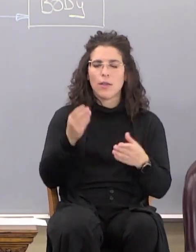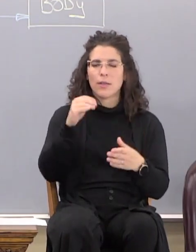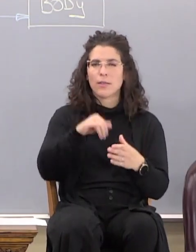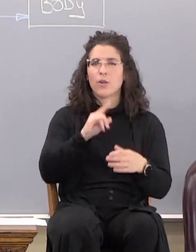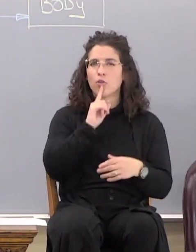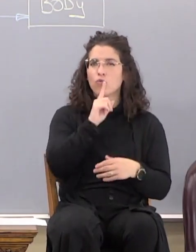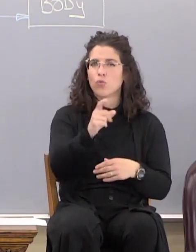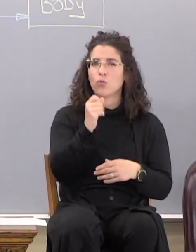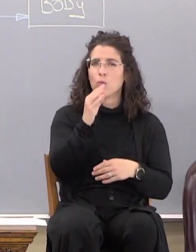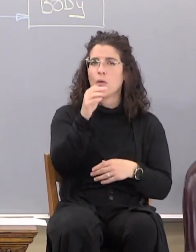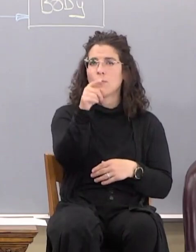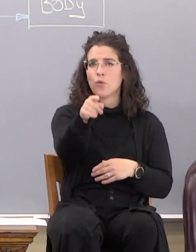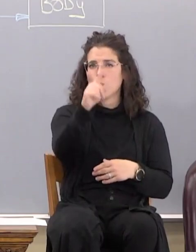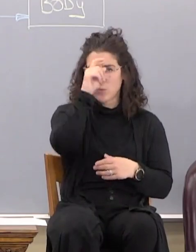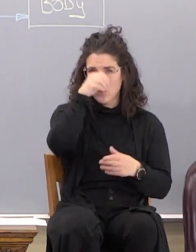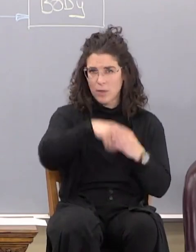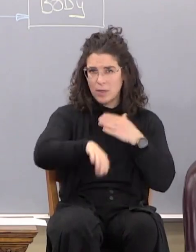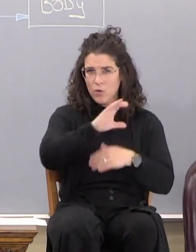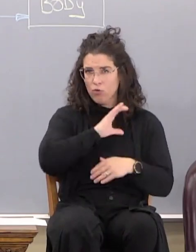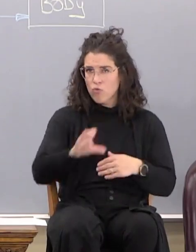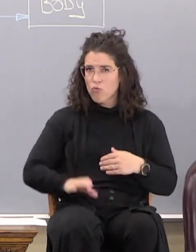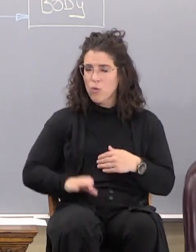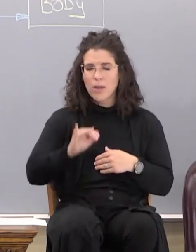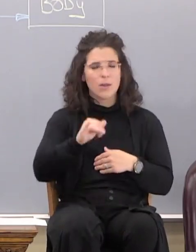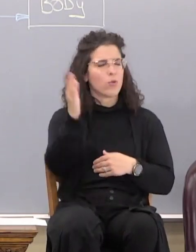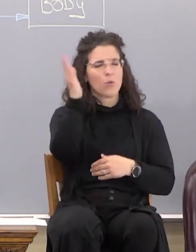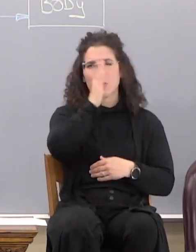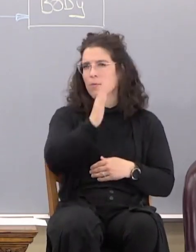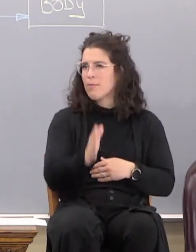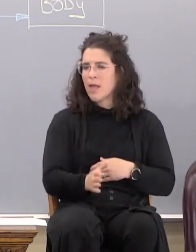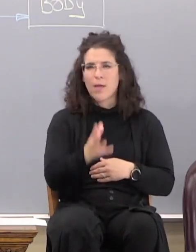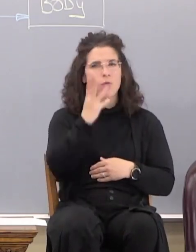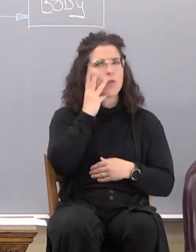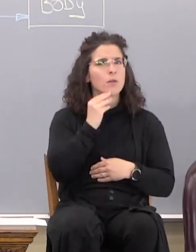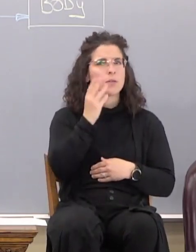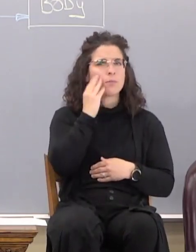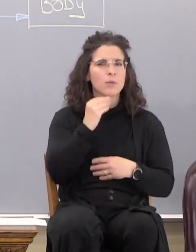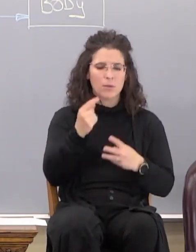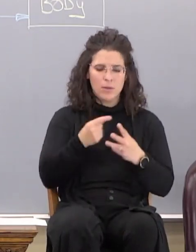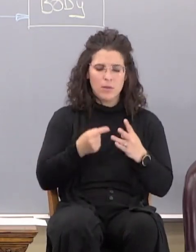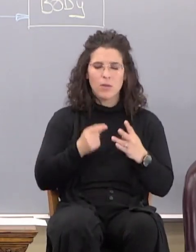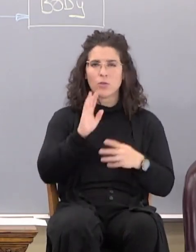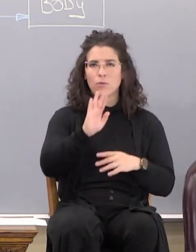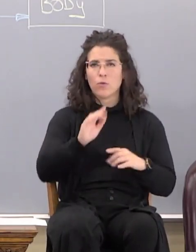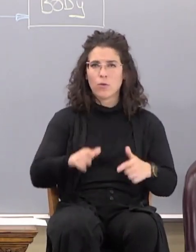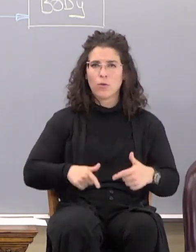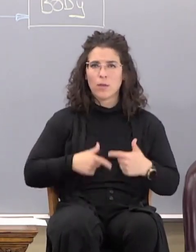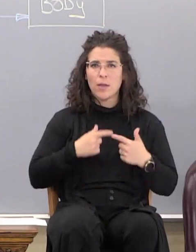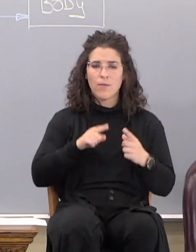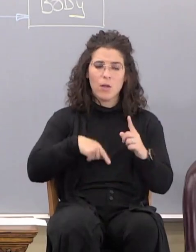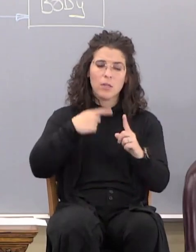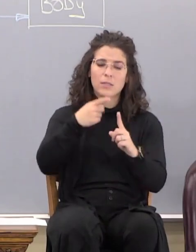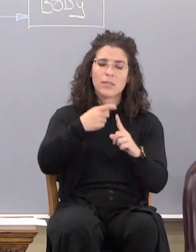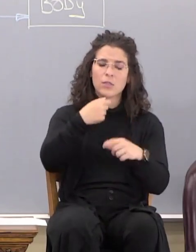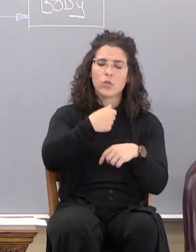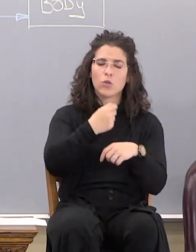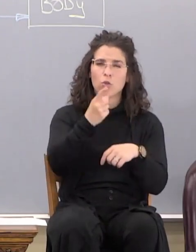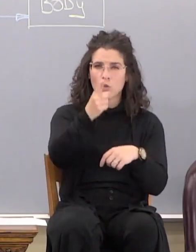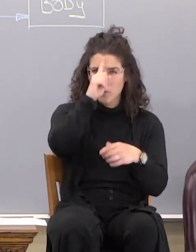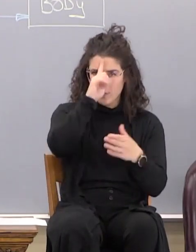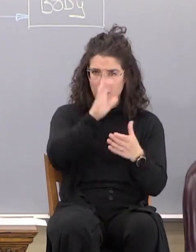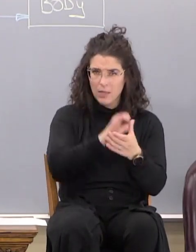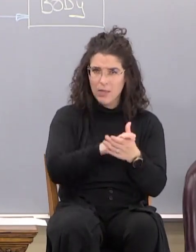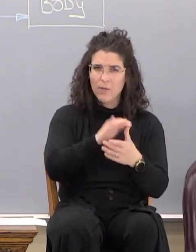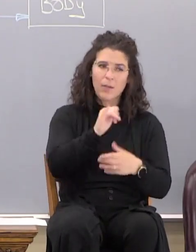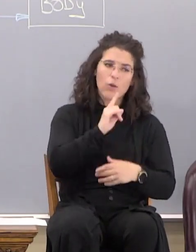of you in Christ that you will never experience in the details of your life until you believe that they